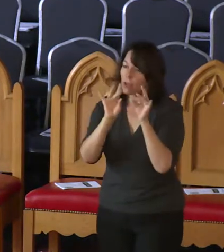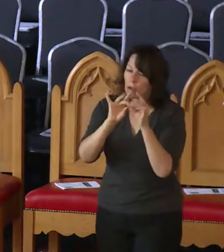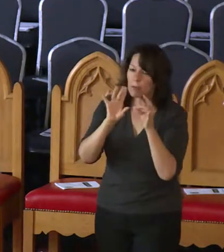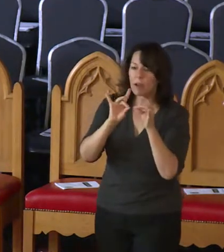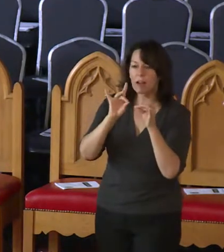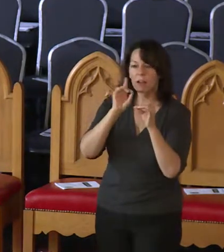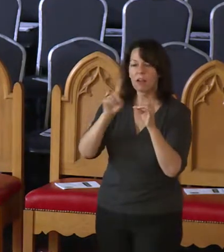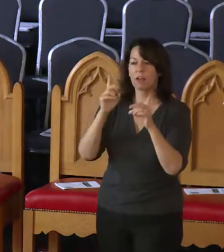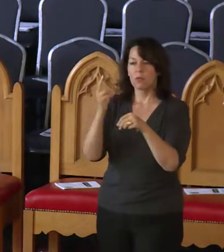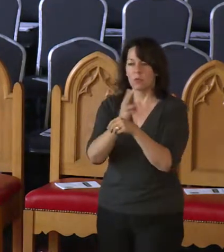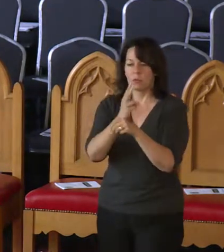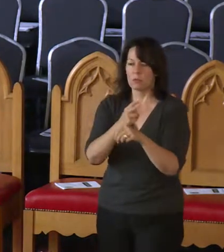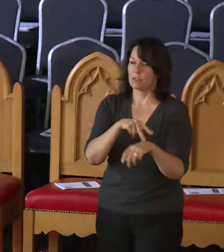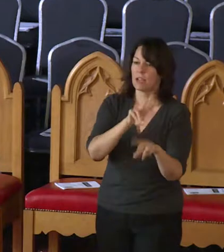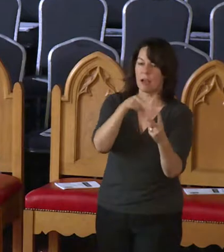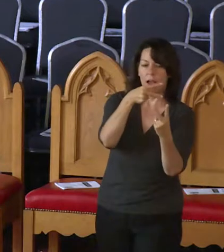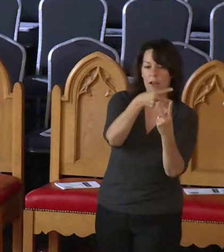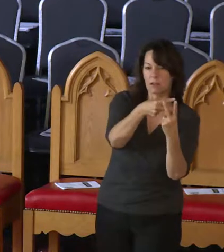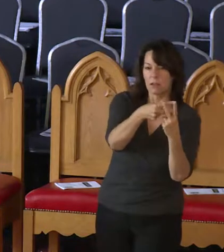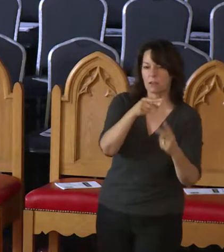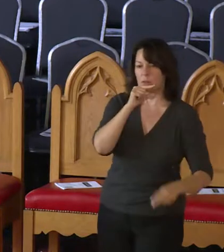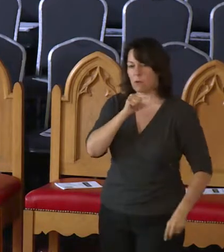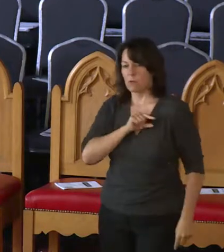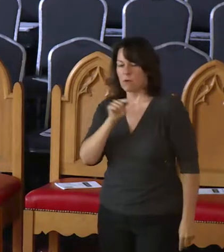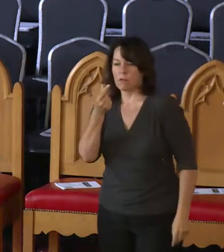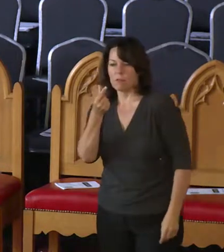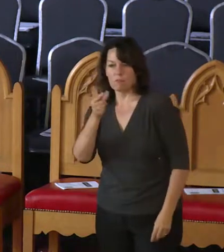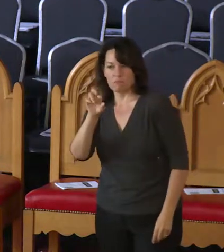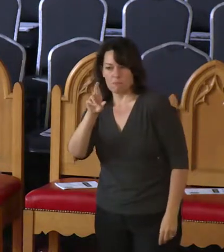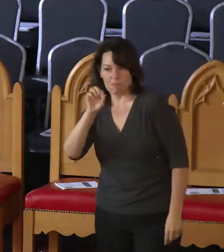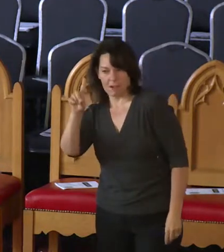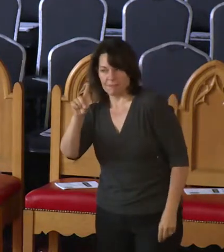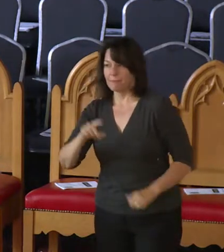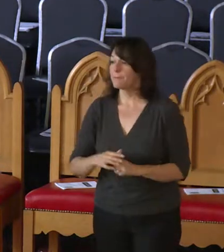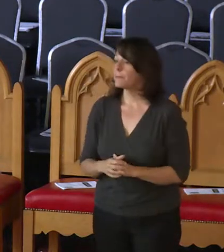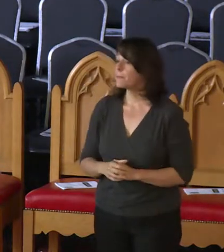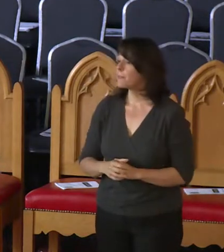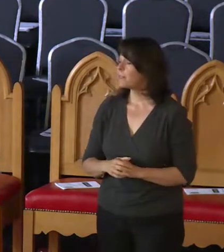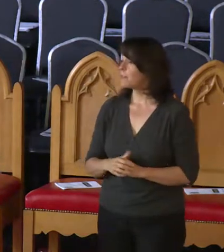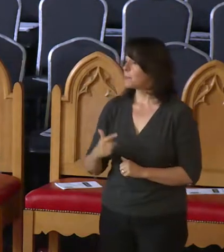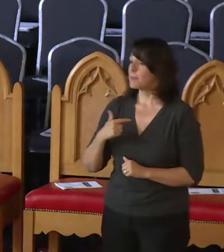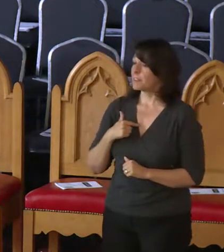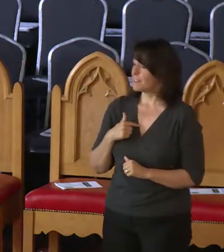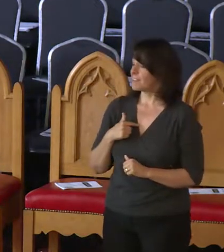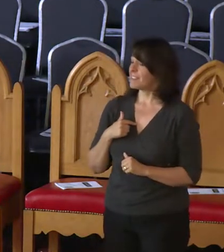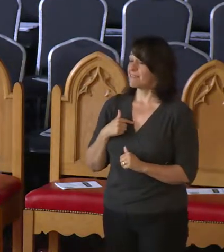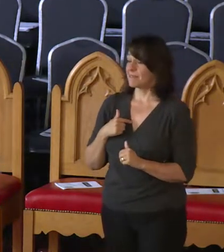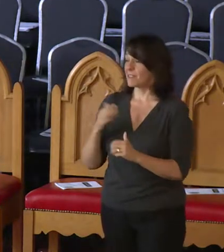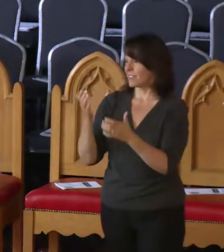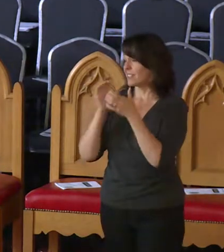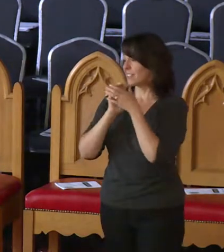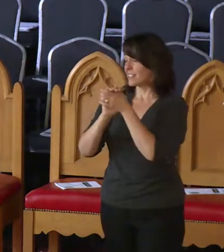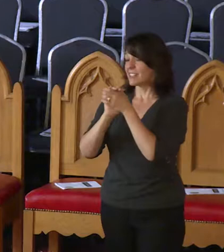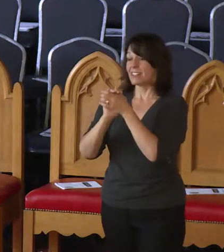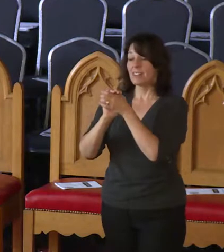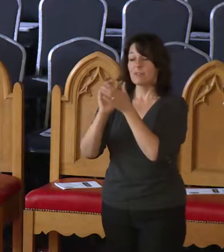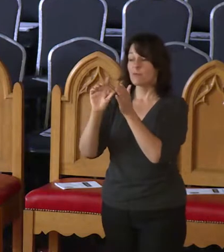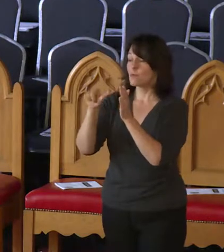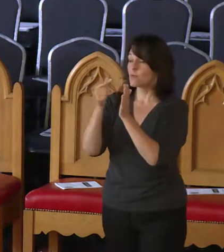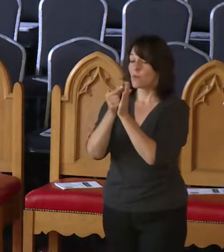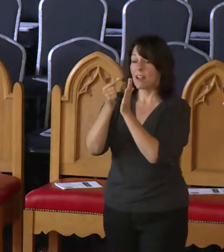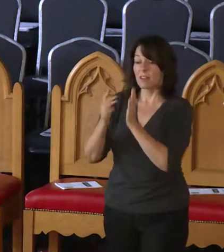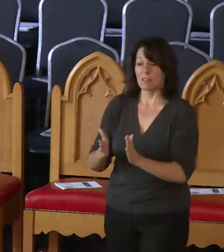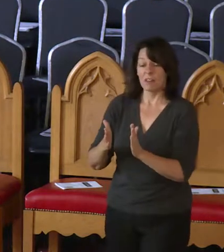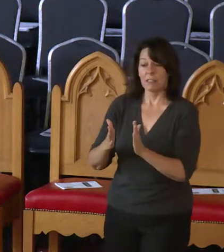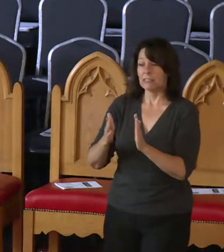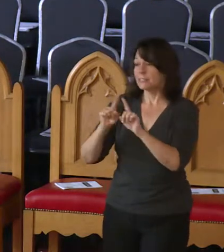social media and using the hashtag GuelphGrad. Finally, may I be the first person to congratulate the graduands on their various